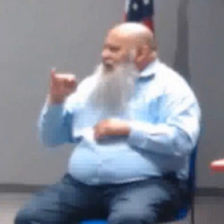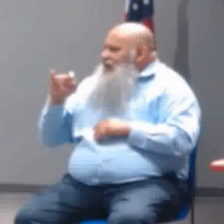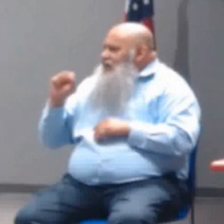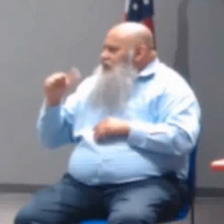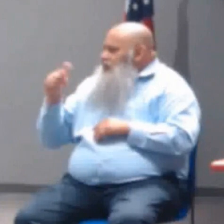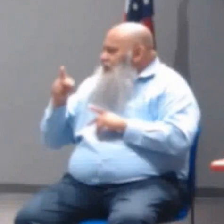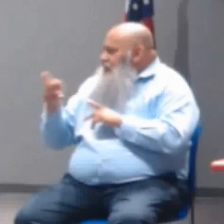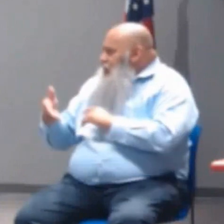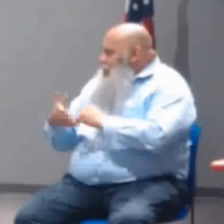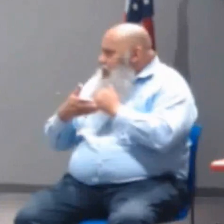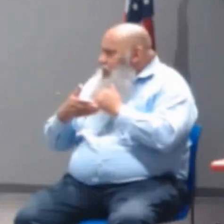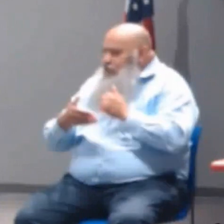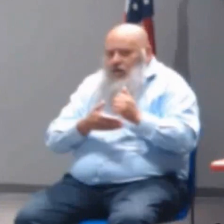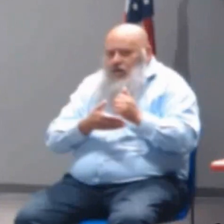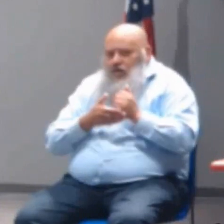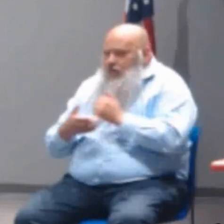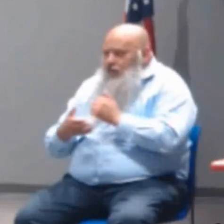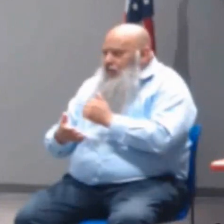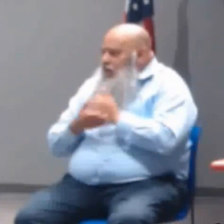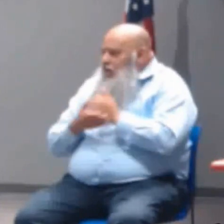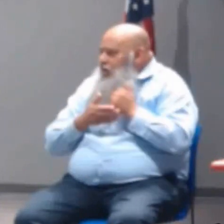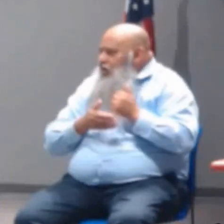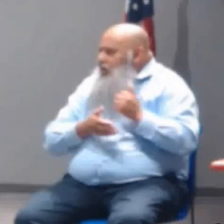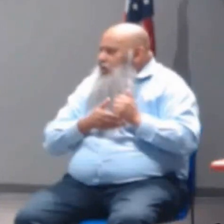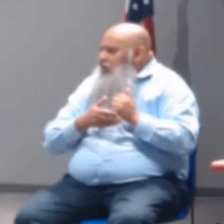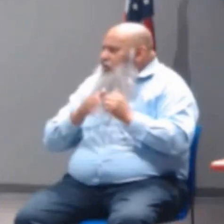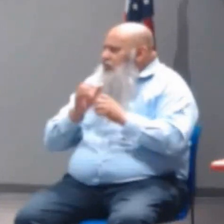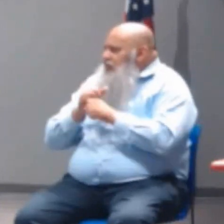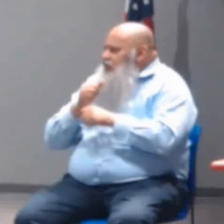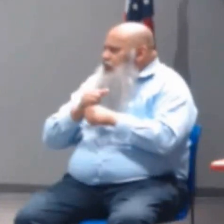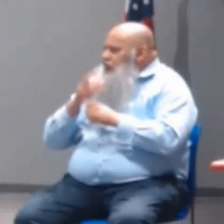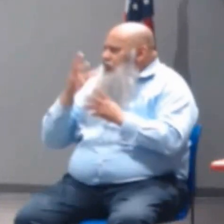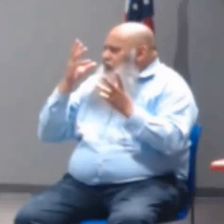that helped them. And they formed a great rainbow army.